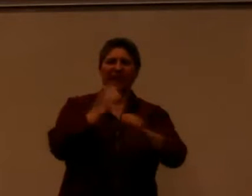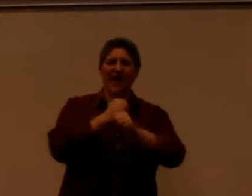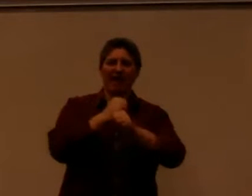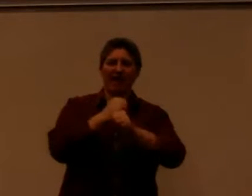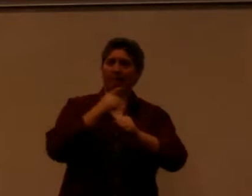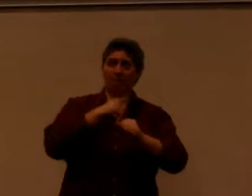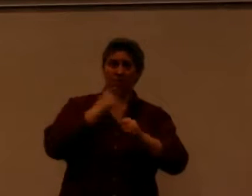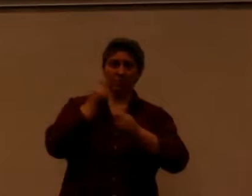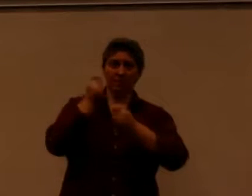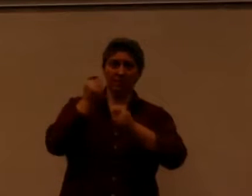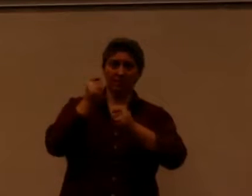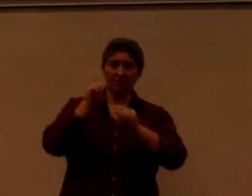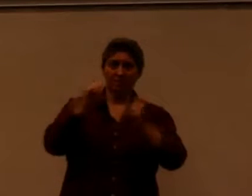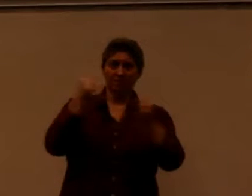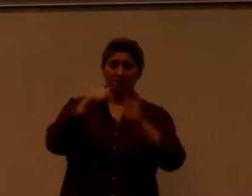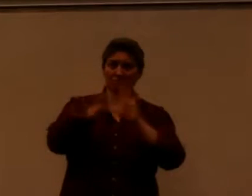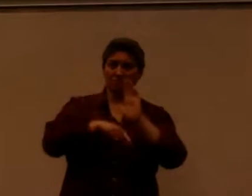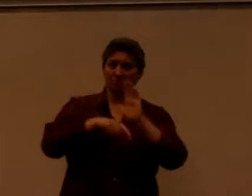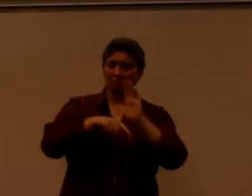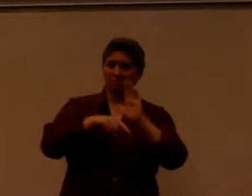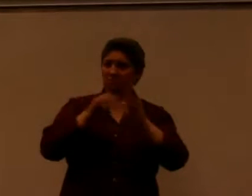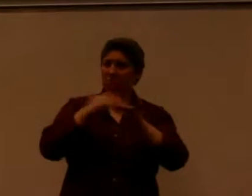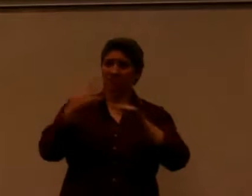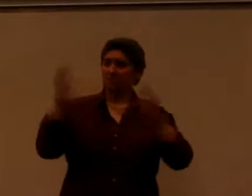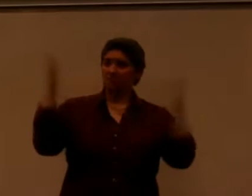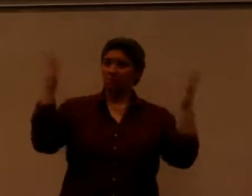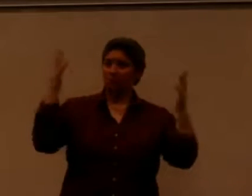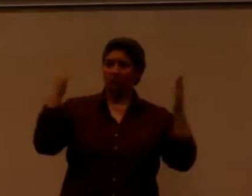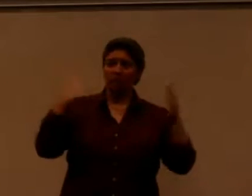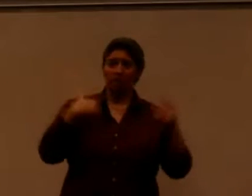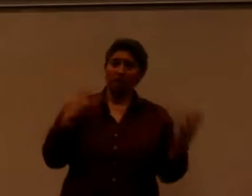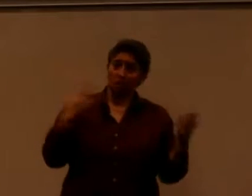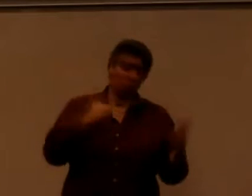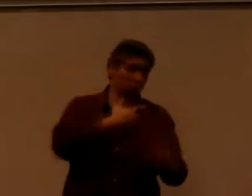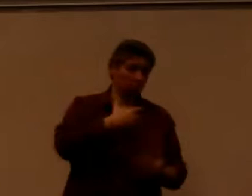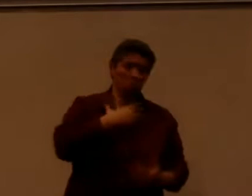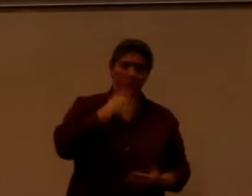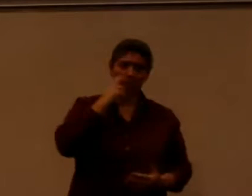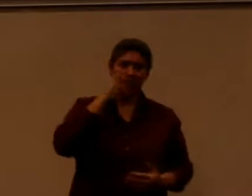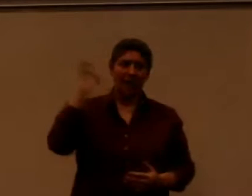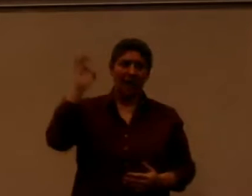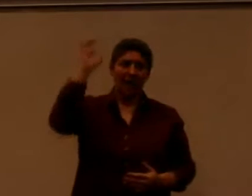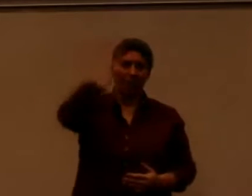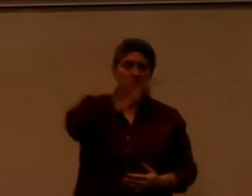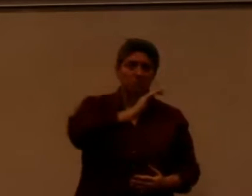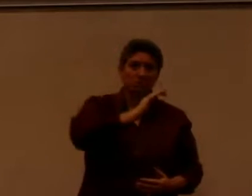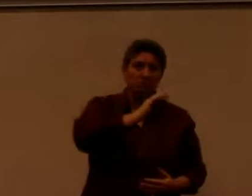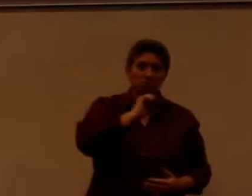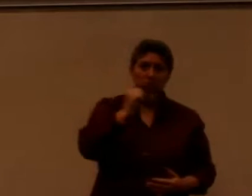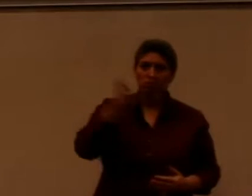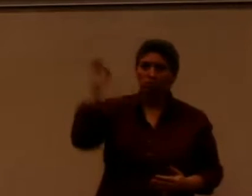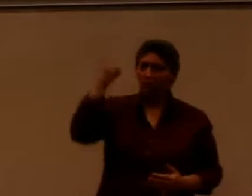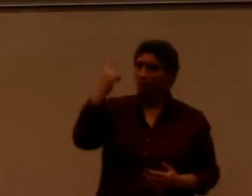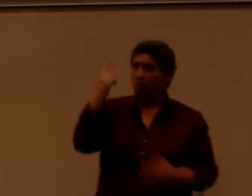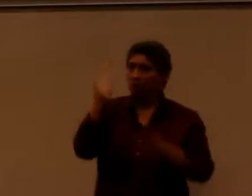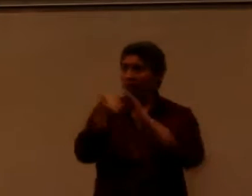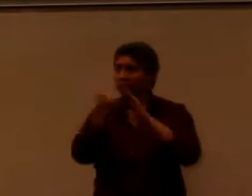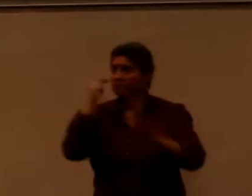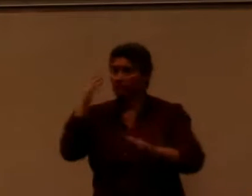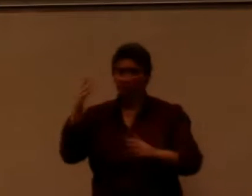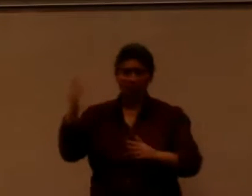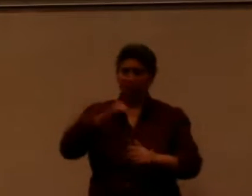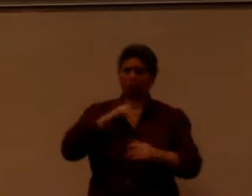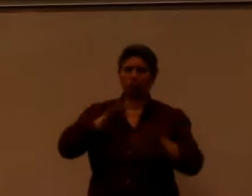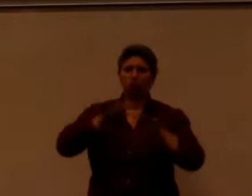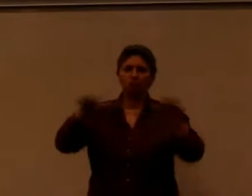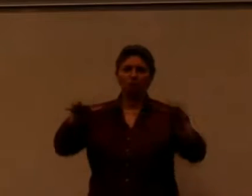person, and the person has the skills to provide in that gap. So, if they're able to feed into policy. Of course, we would like to see representatives from the